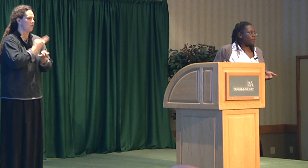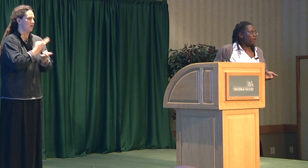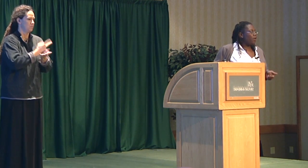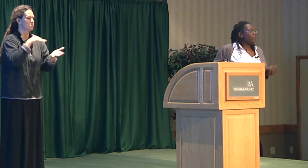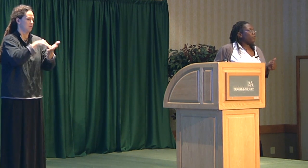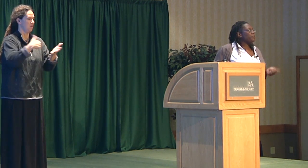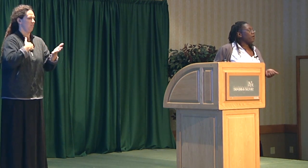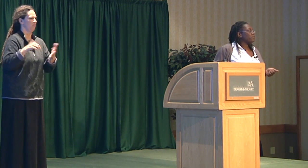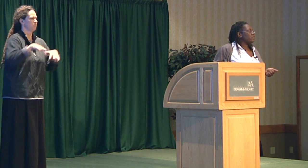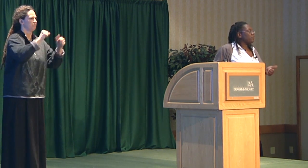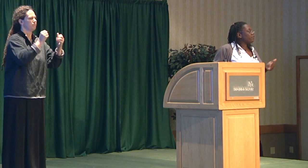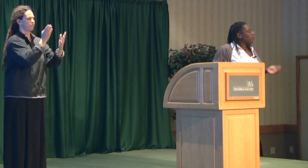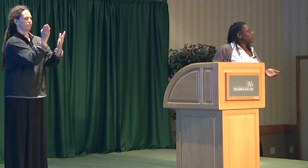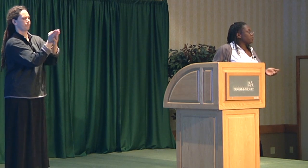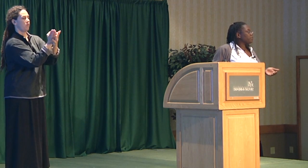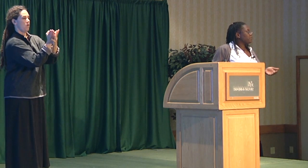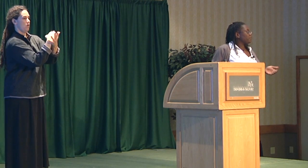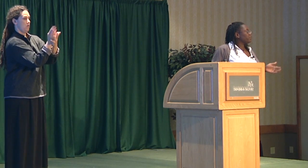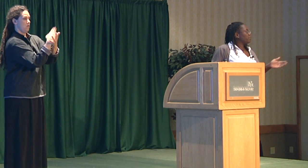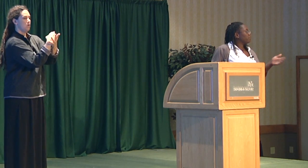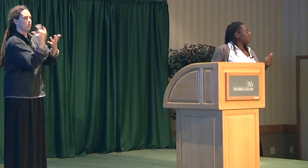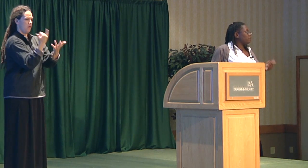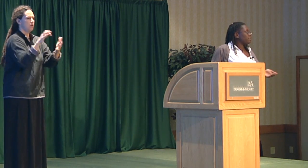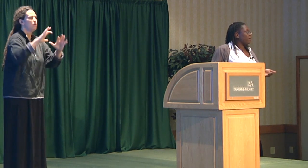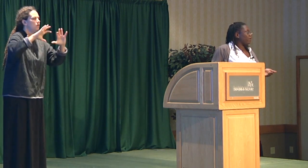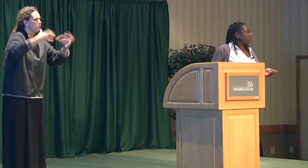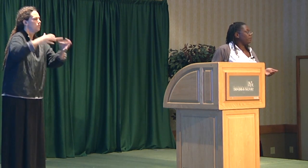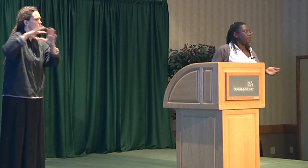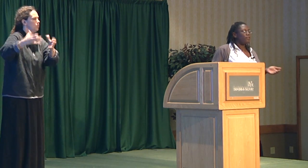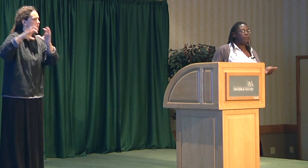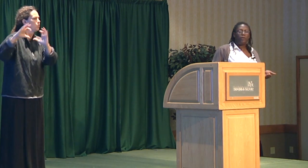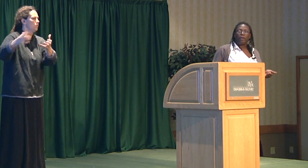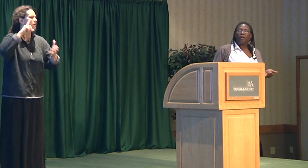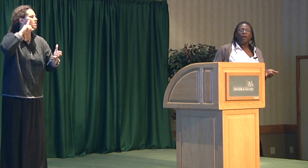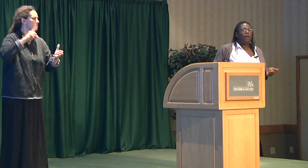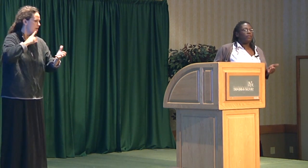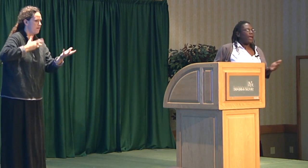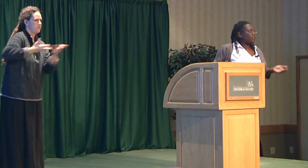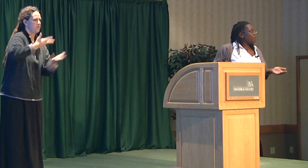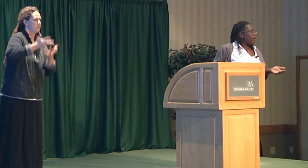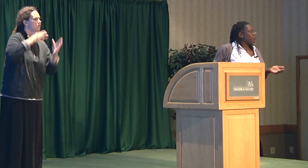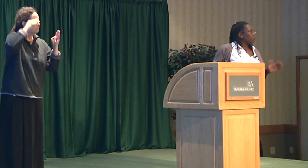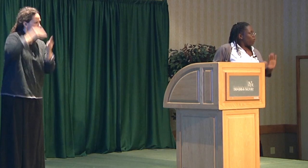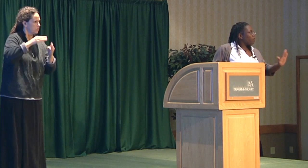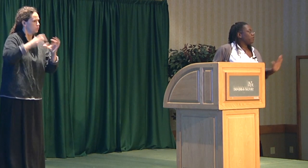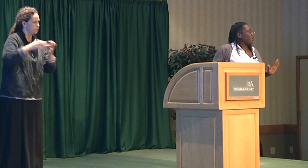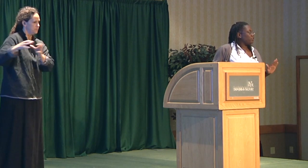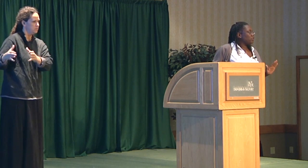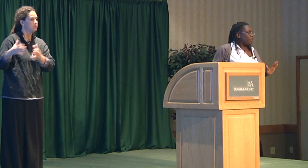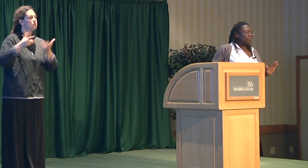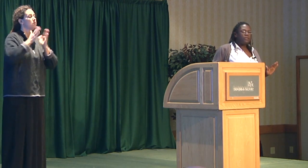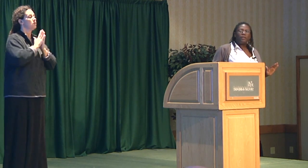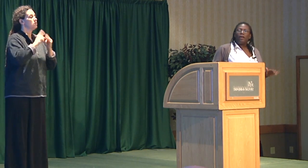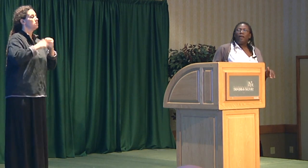parts. The first part of the study was focus groups conducted within the St. Louis area in the deaf community, asking about your